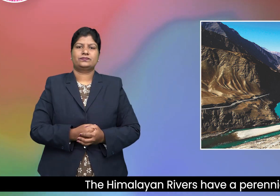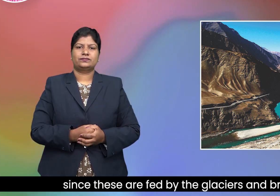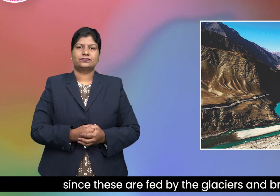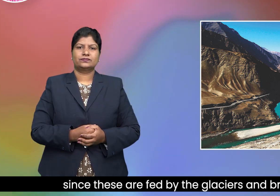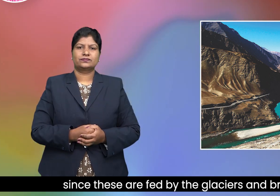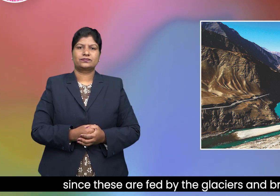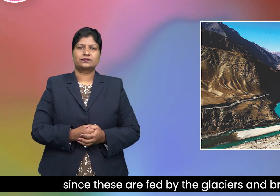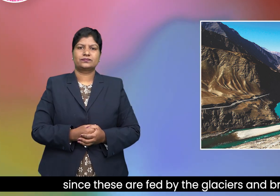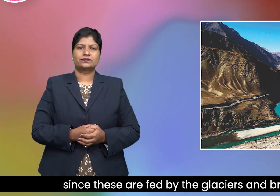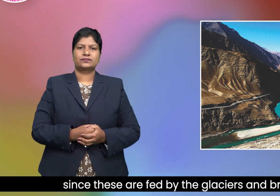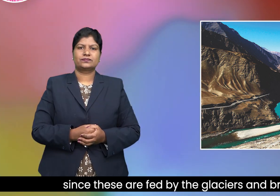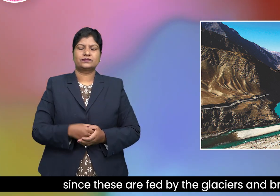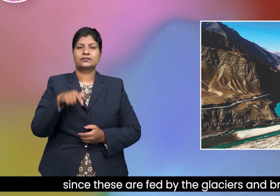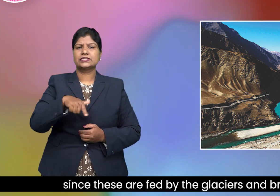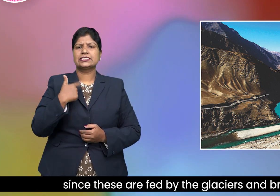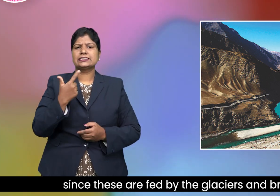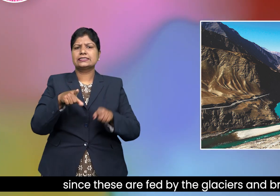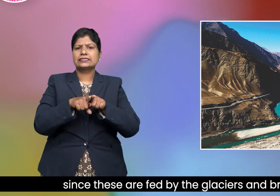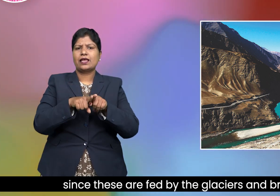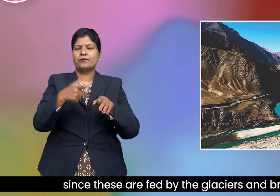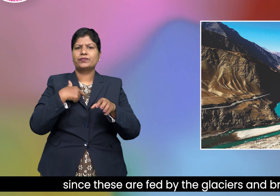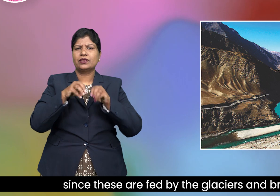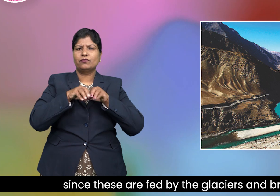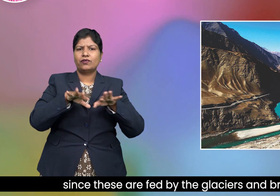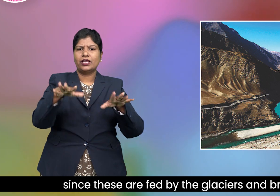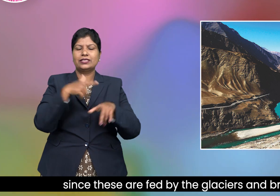since these are fed by the glaciers